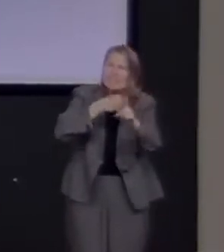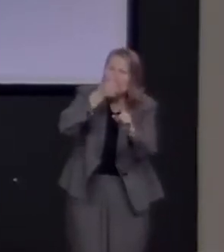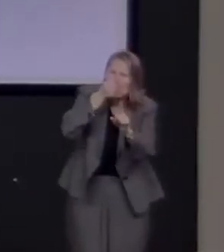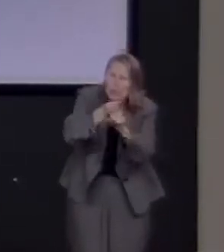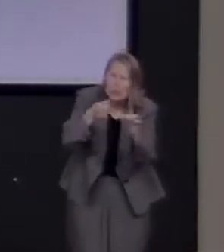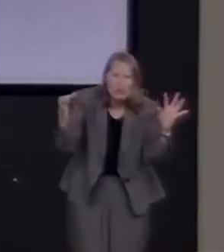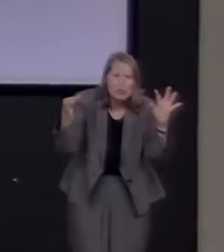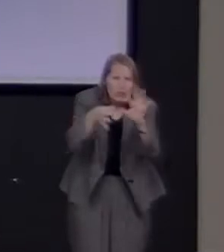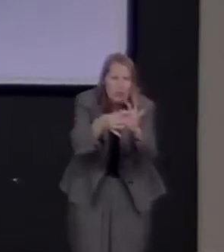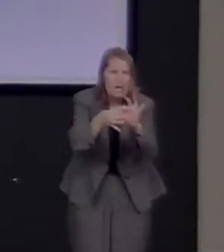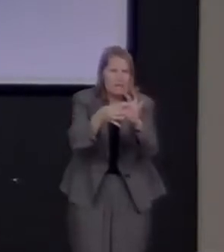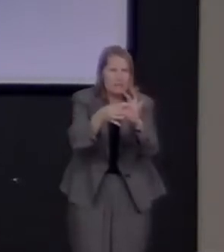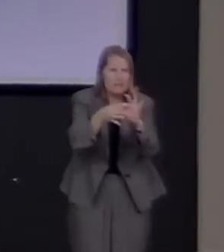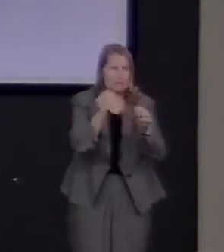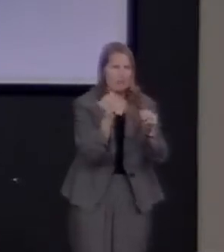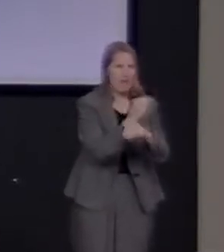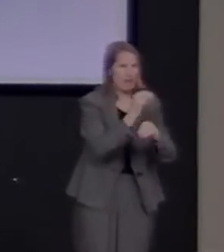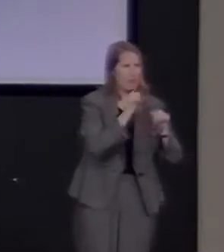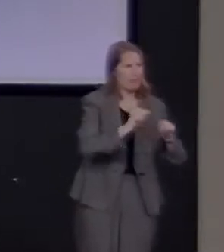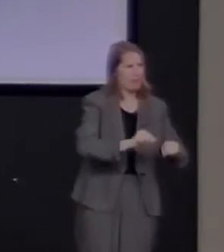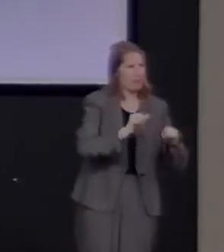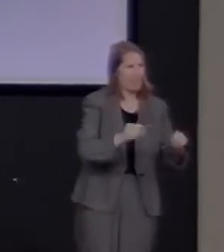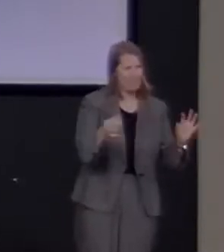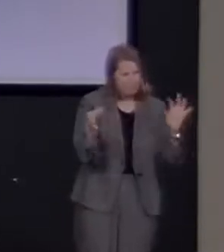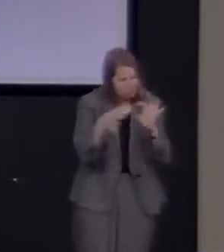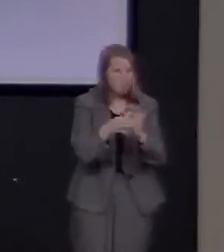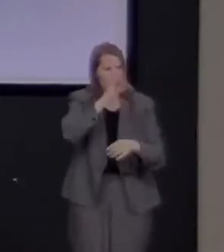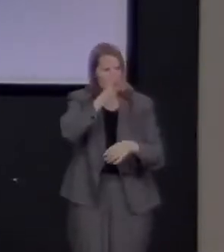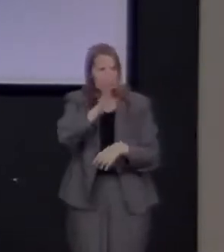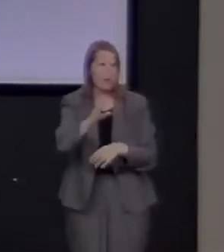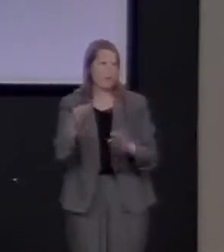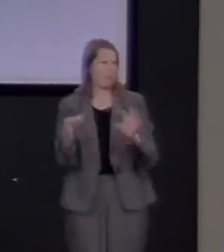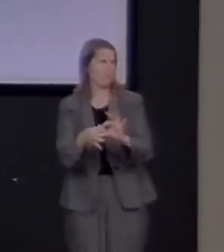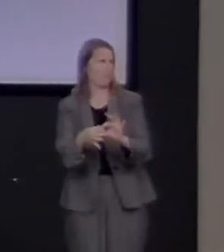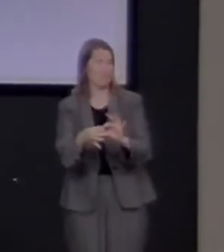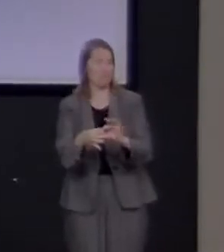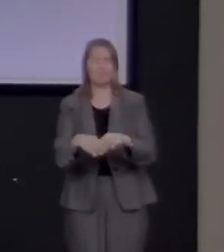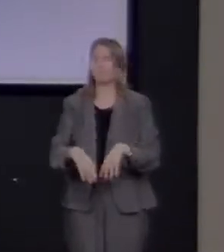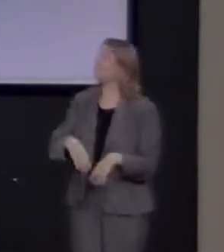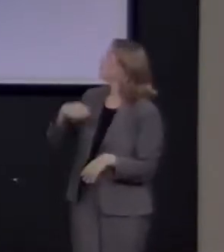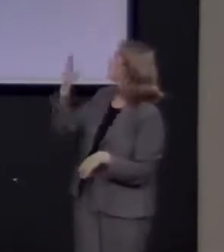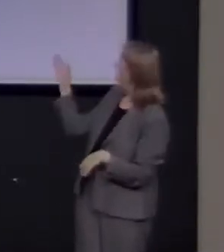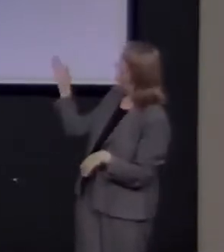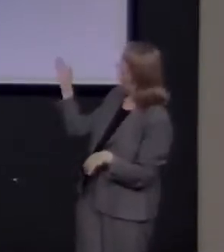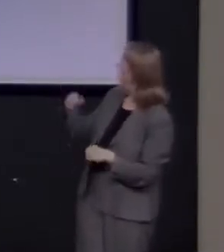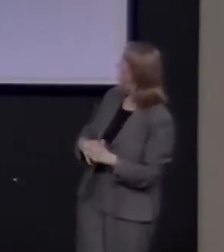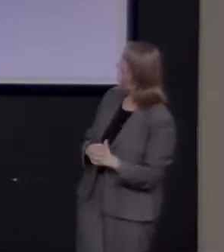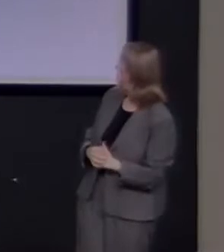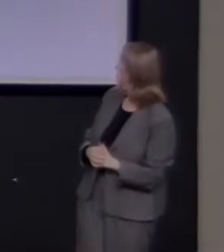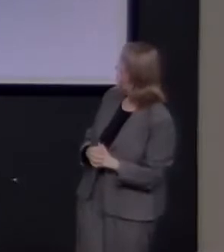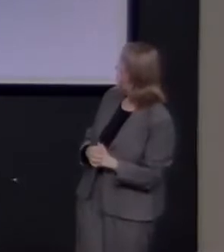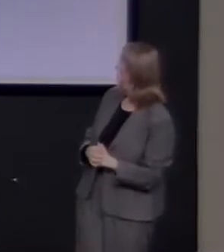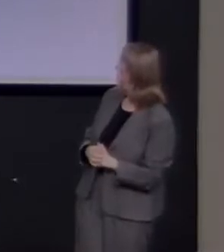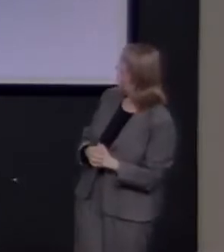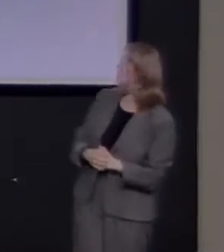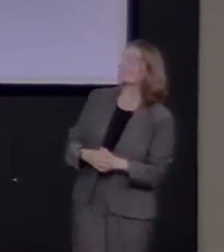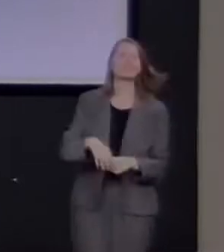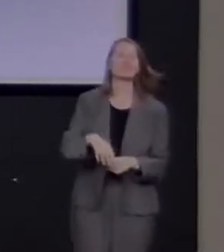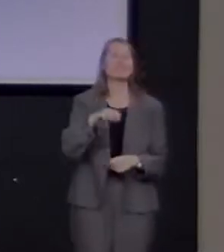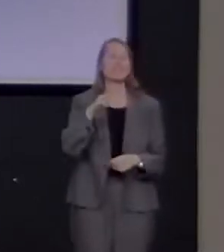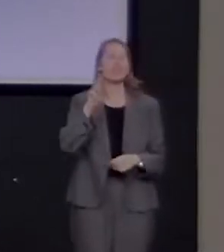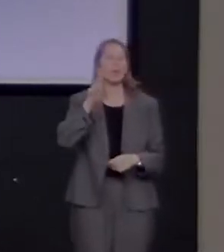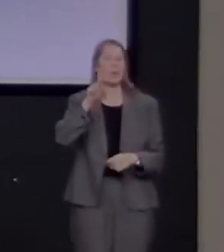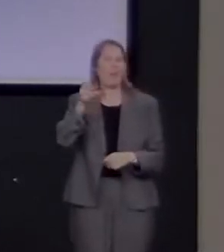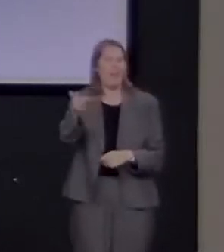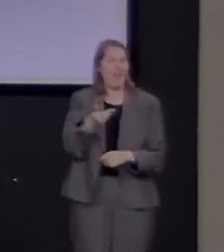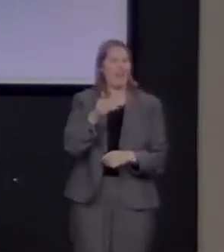of our mathematical competence. KPMG, the management consultancy, was tasked by the UK